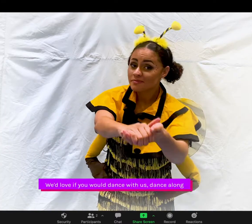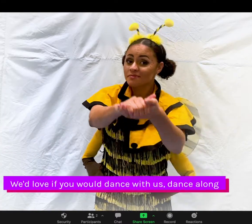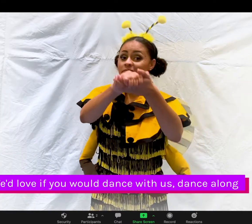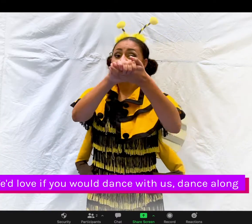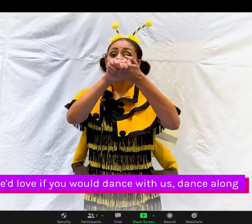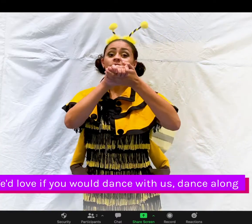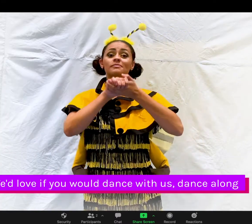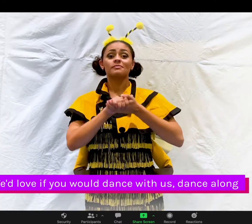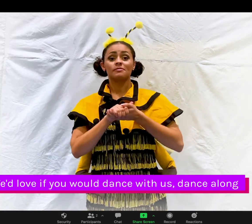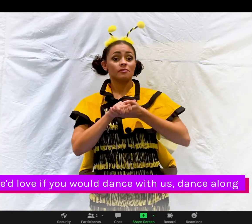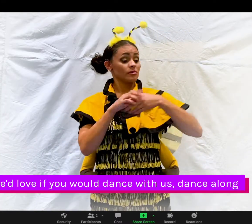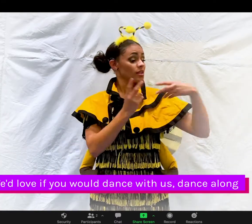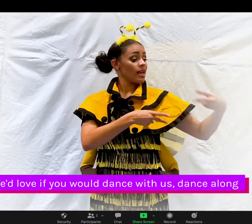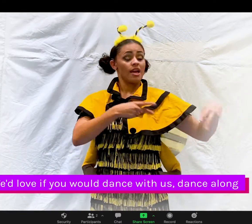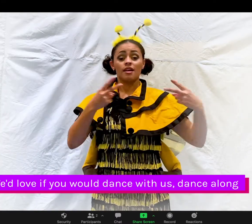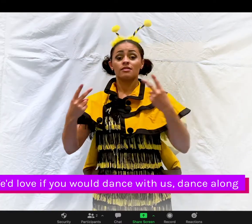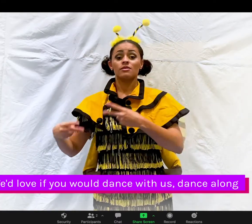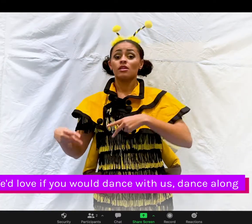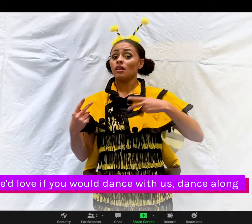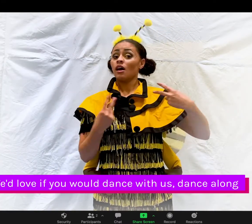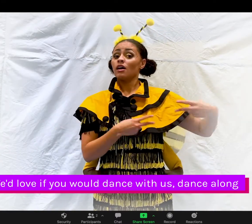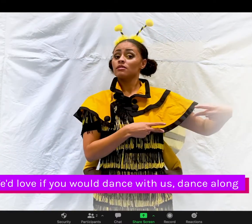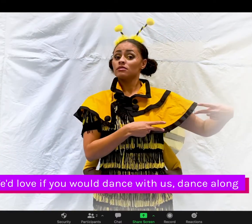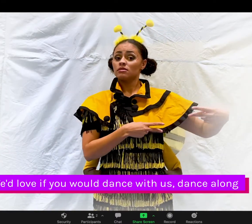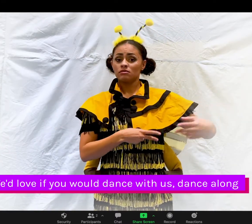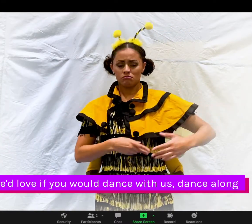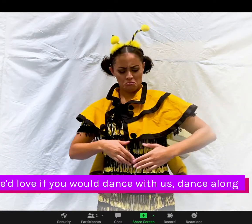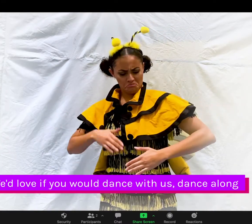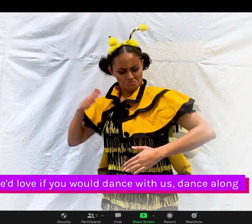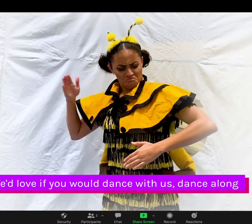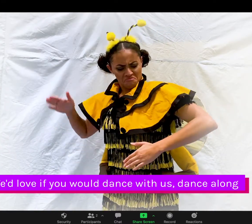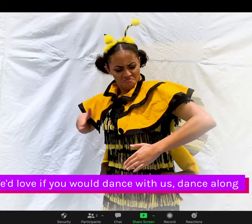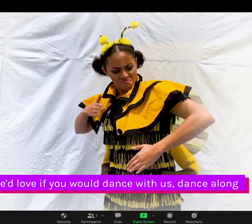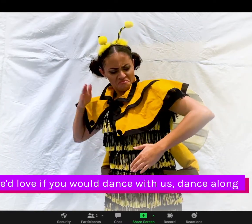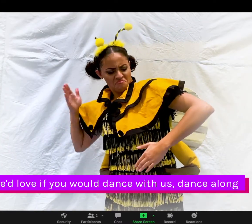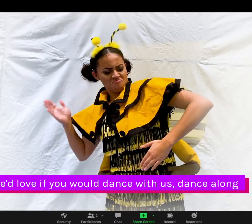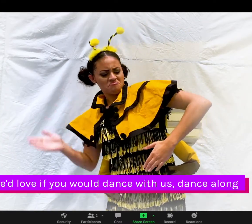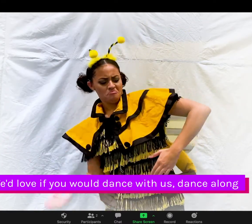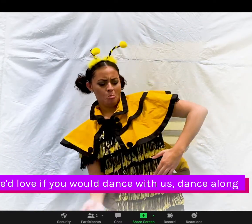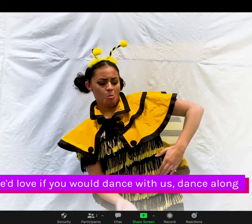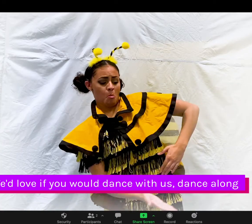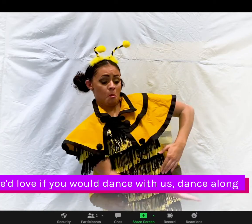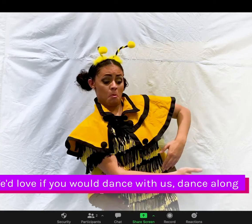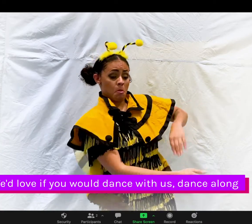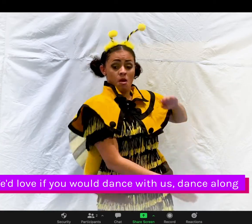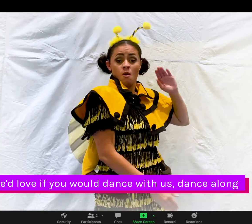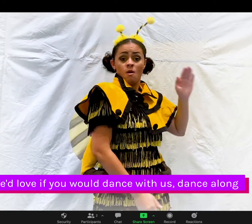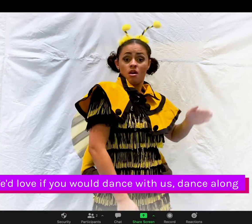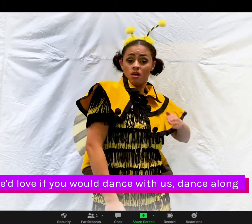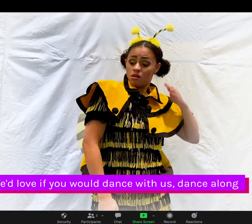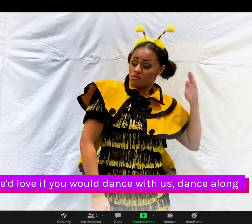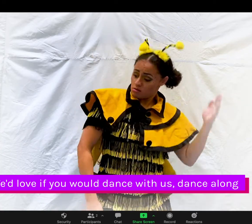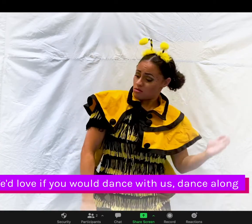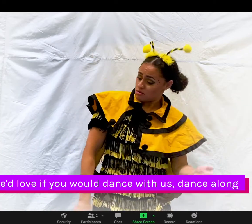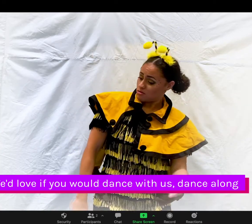We'd love if you would dance with us, dance along.